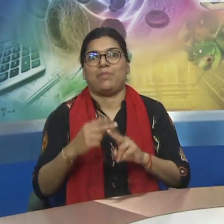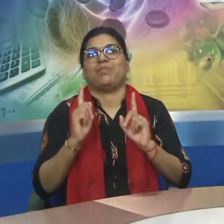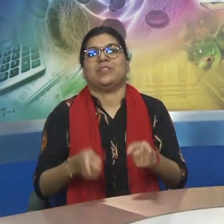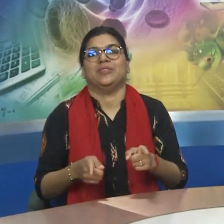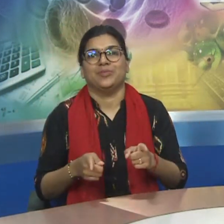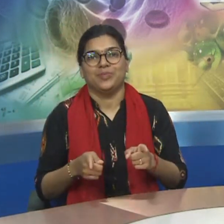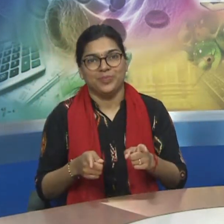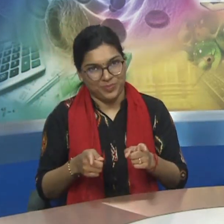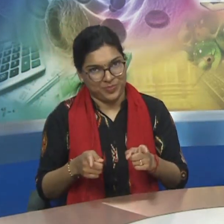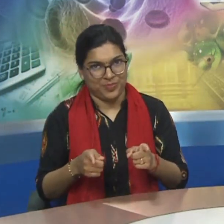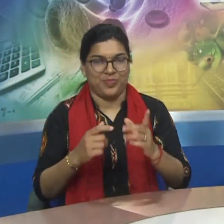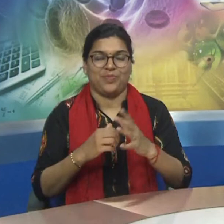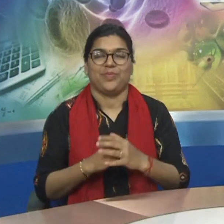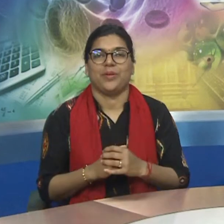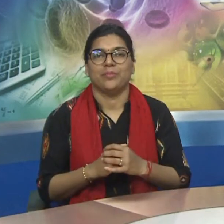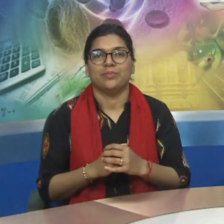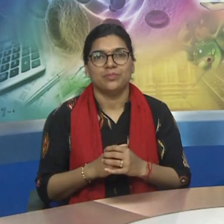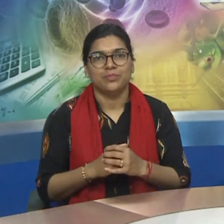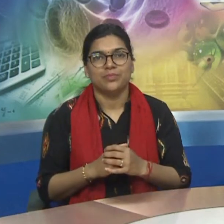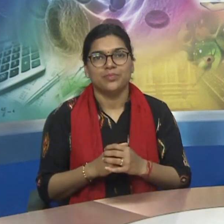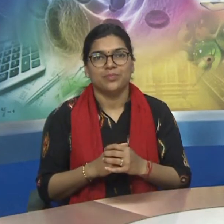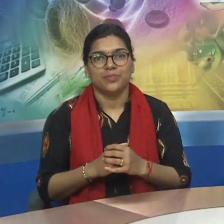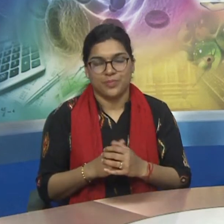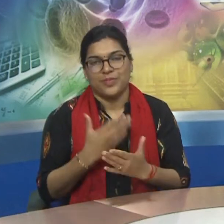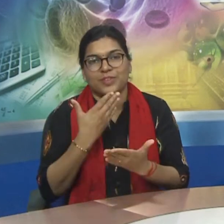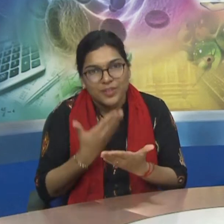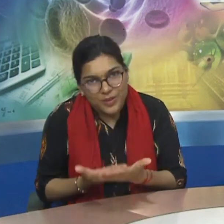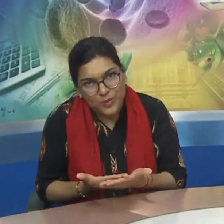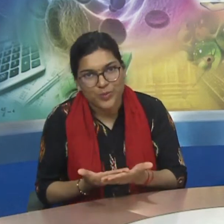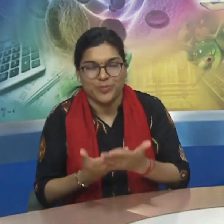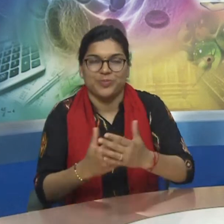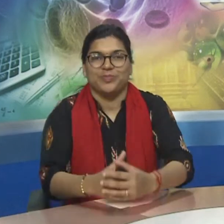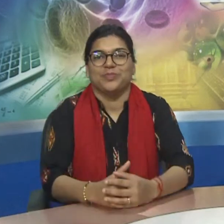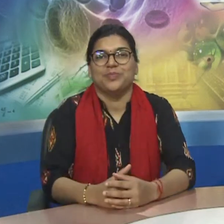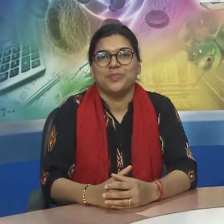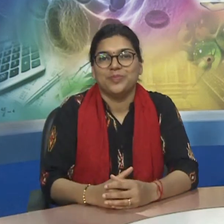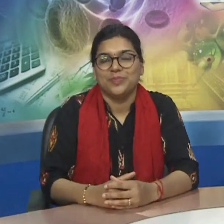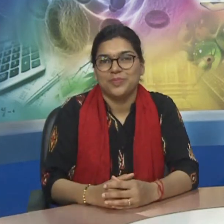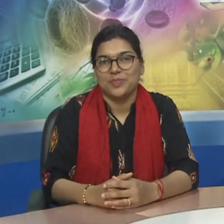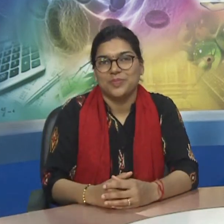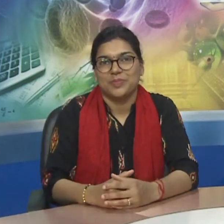So these are all important points which we discussed in this lesson. Thank you.